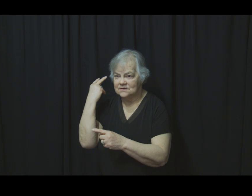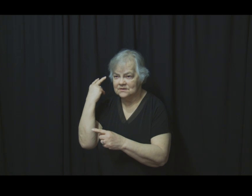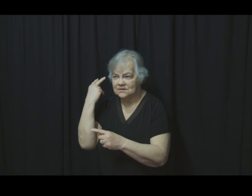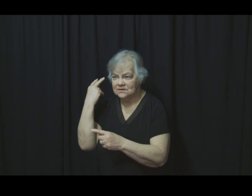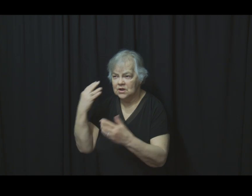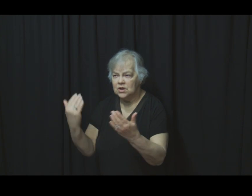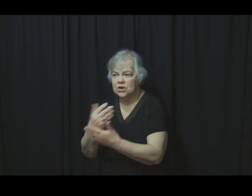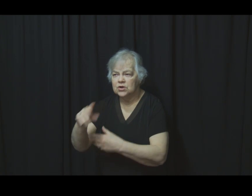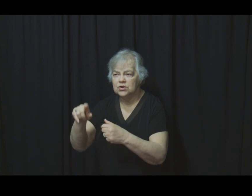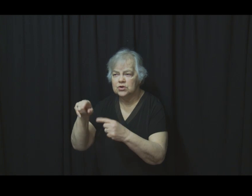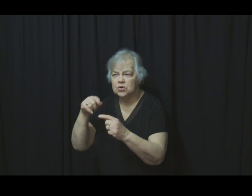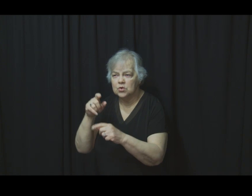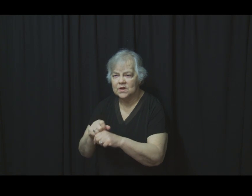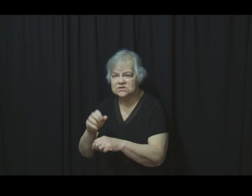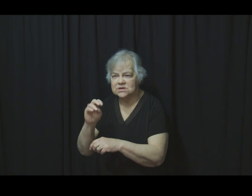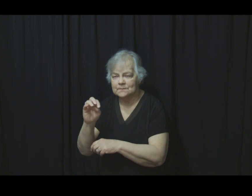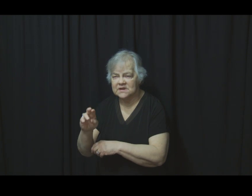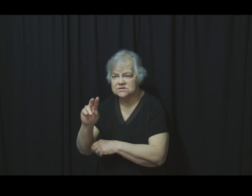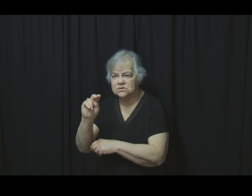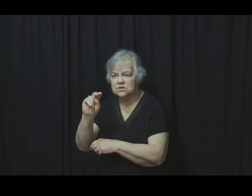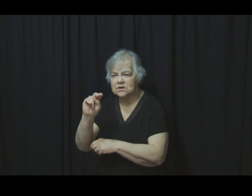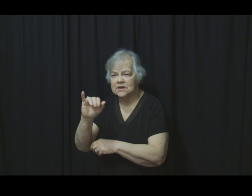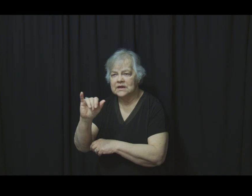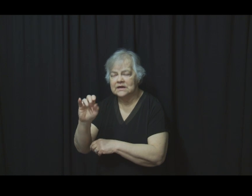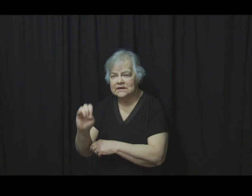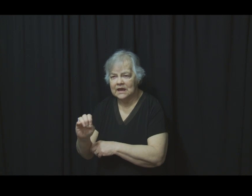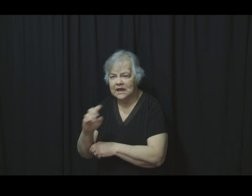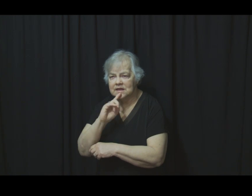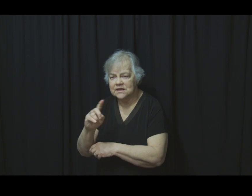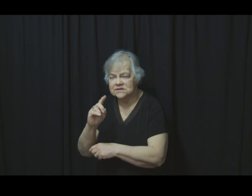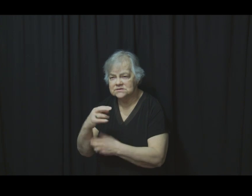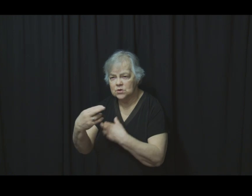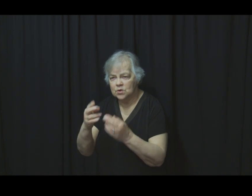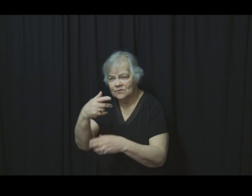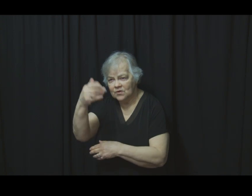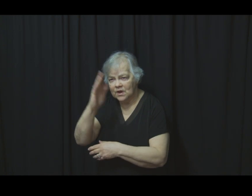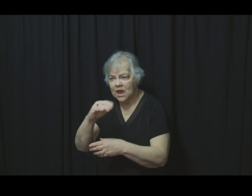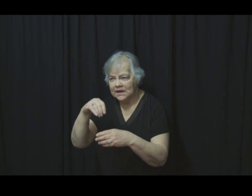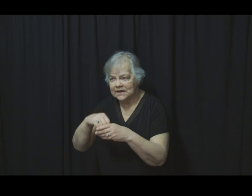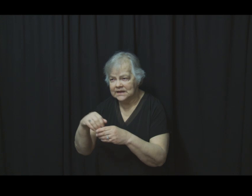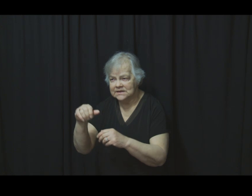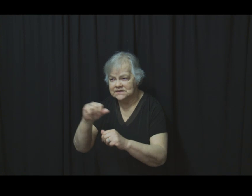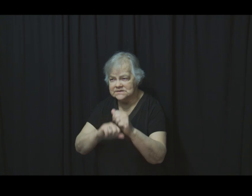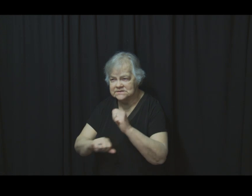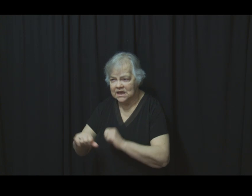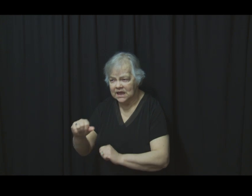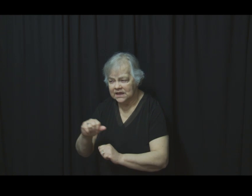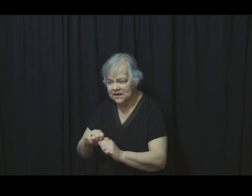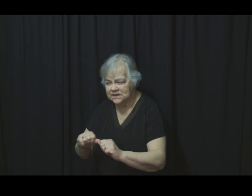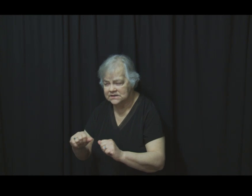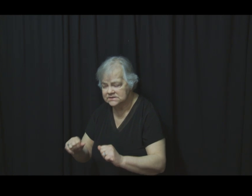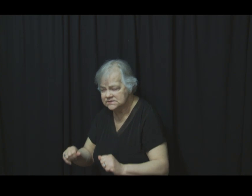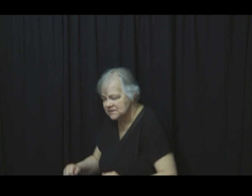question, Mr. Nye. Is there room for God in science? Well, we